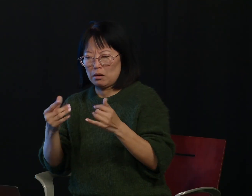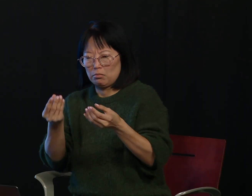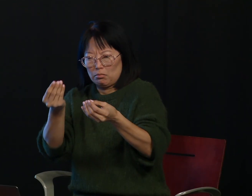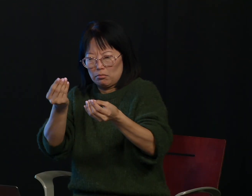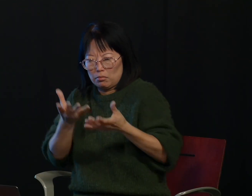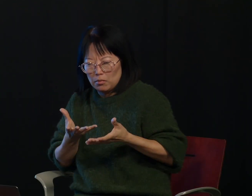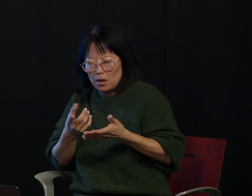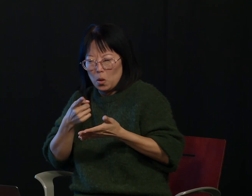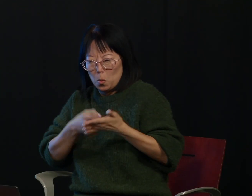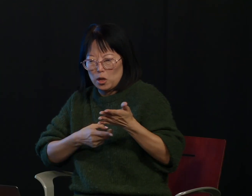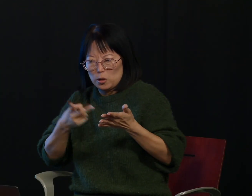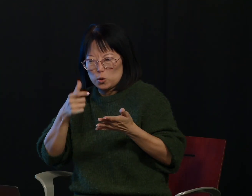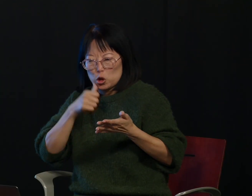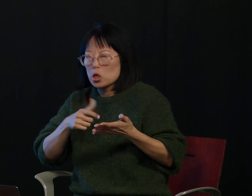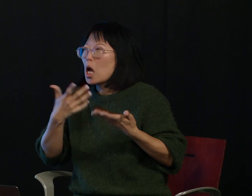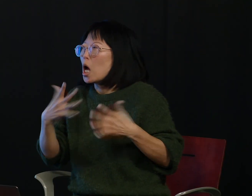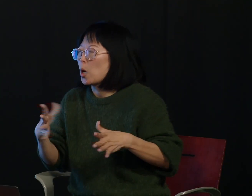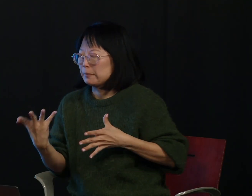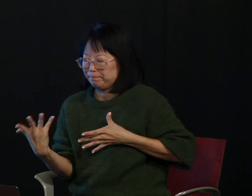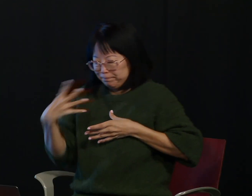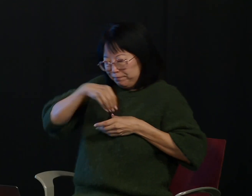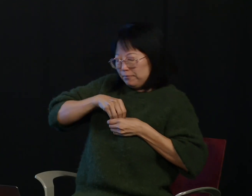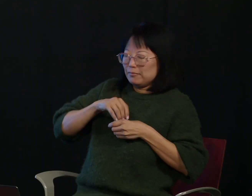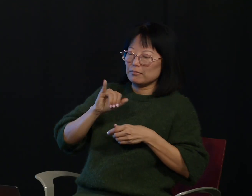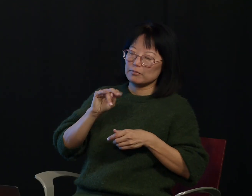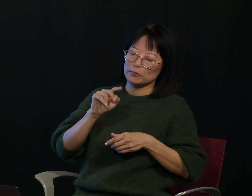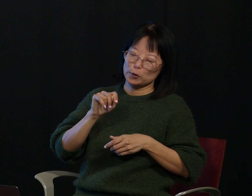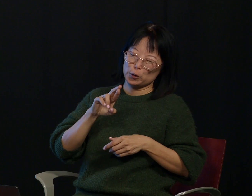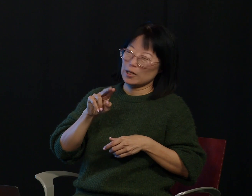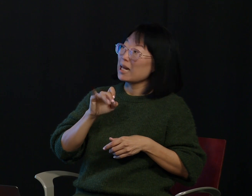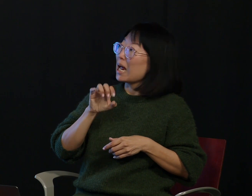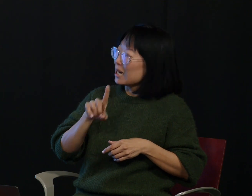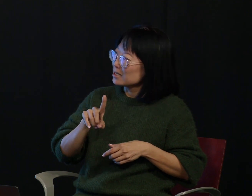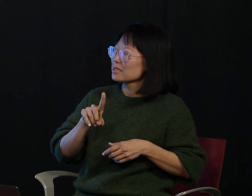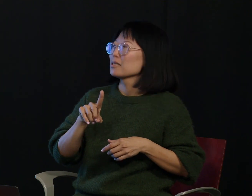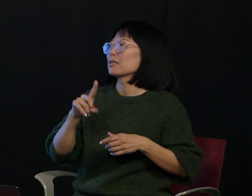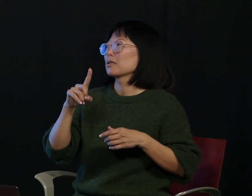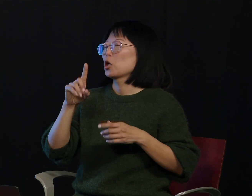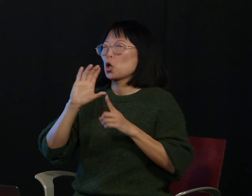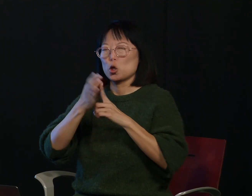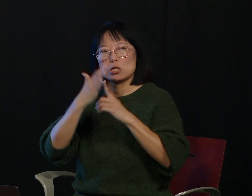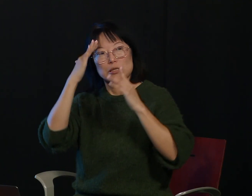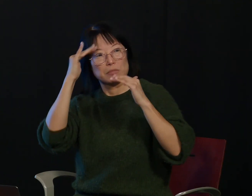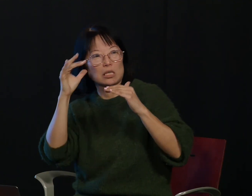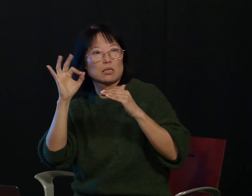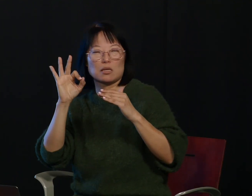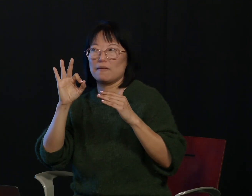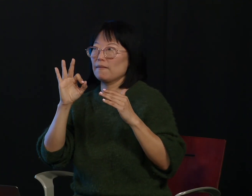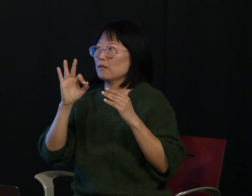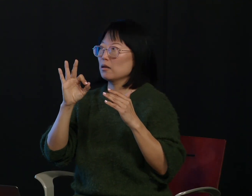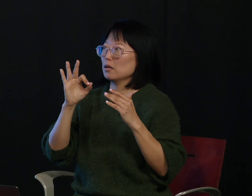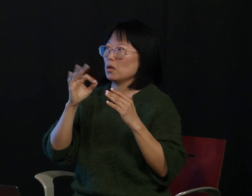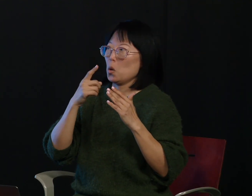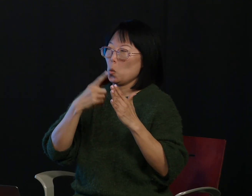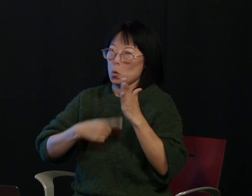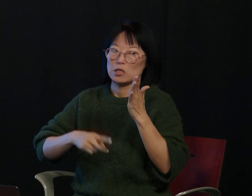play tells me that the girls have already inherited or ingrained and culturated